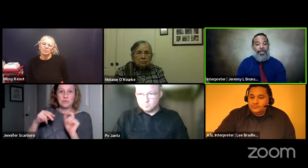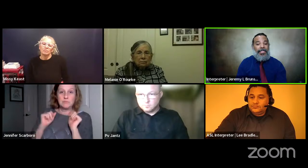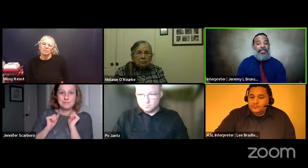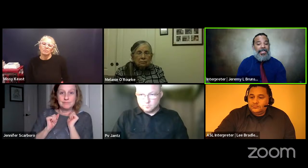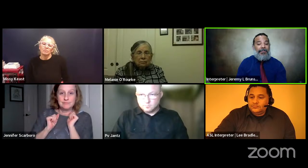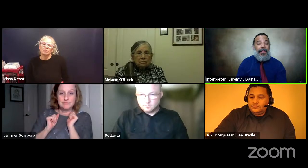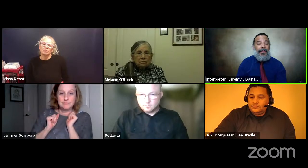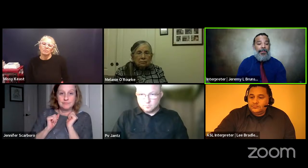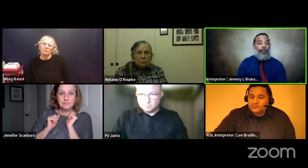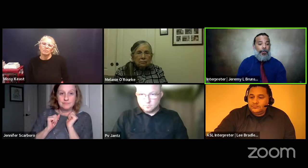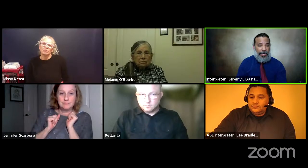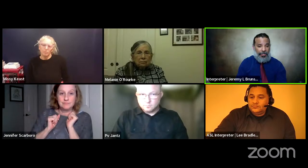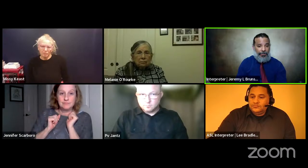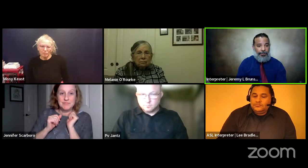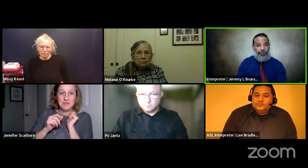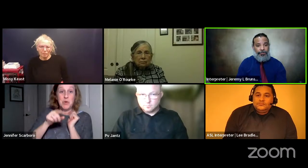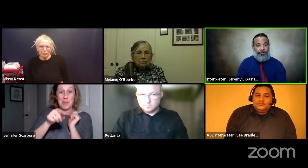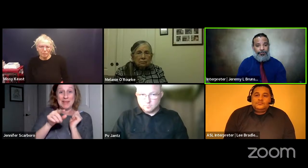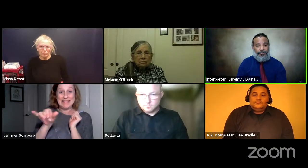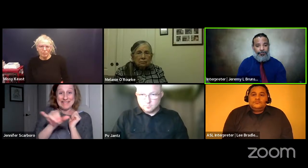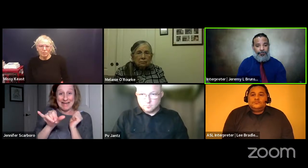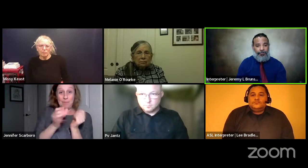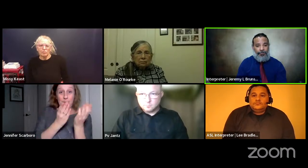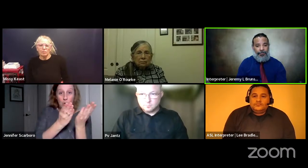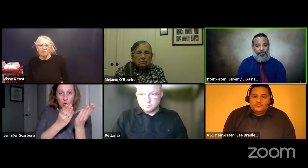That would be 6-month probation.